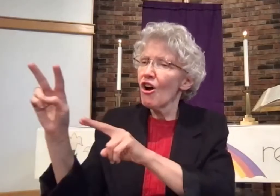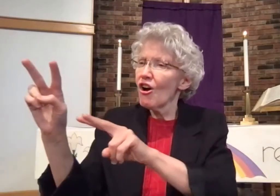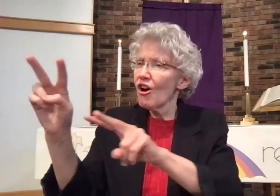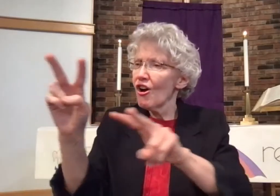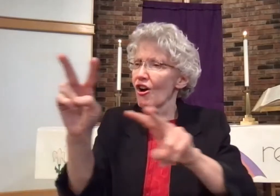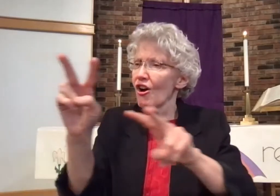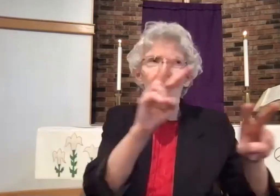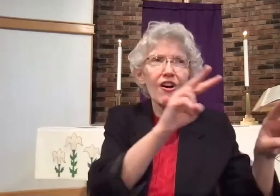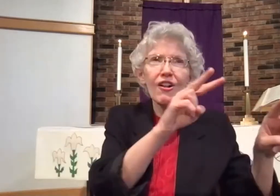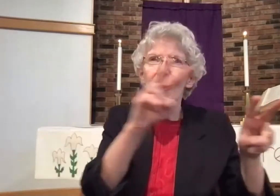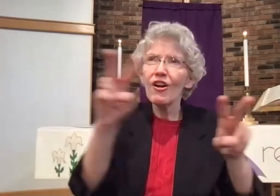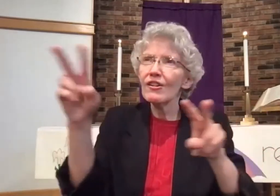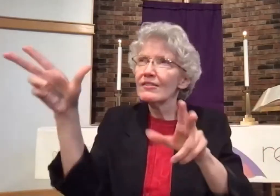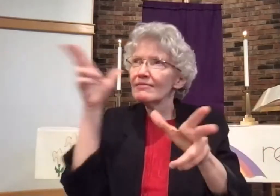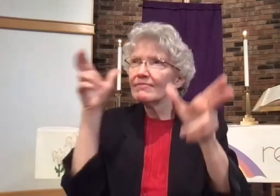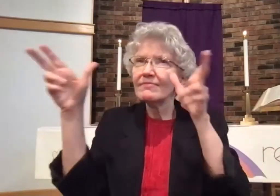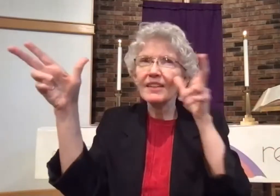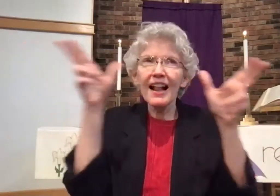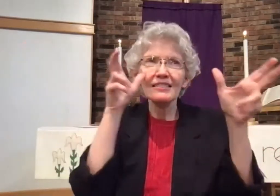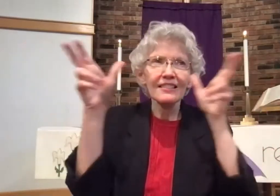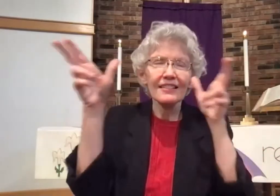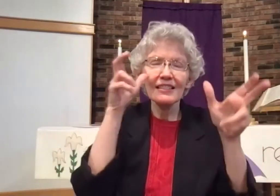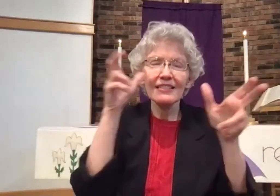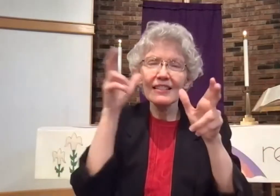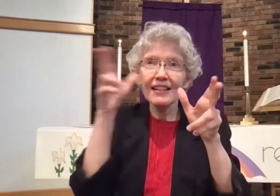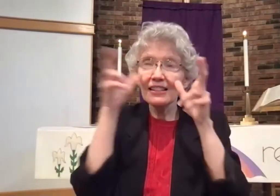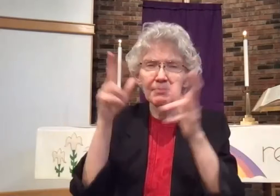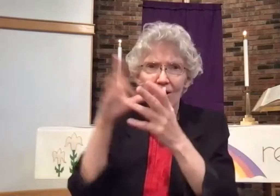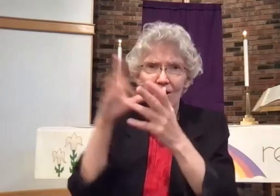We need to stop, we need to look, and we need to listen.